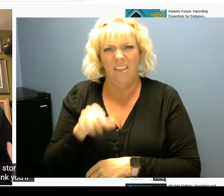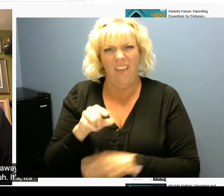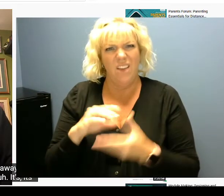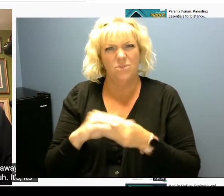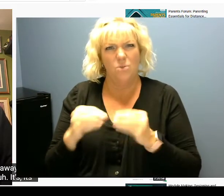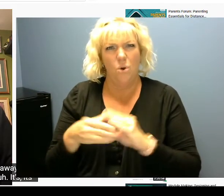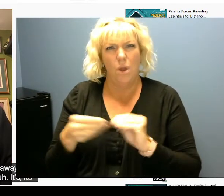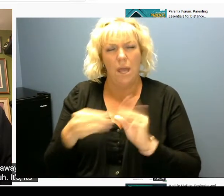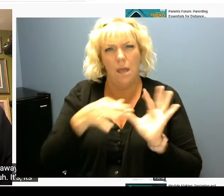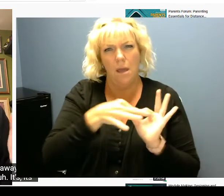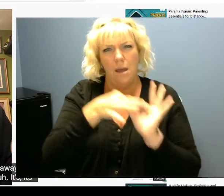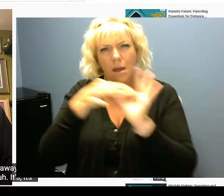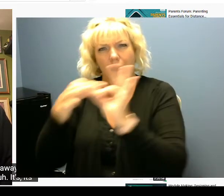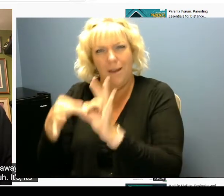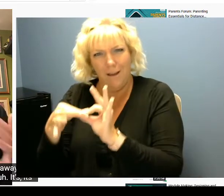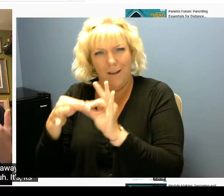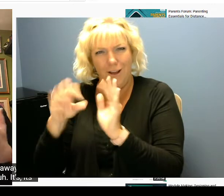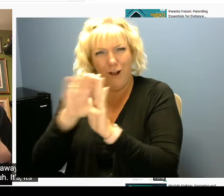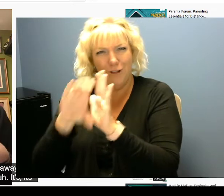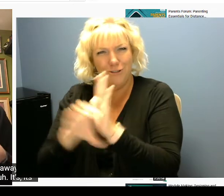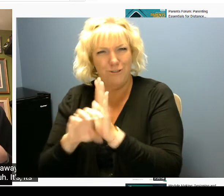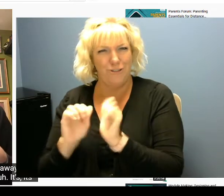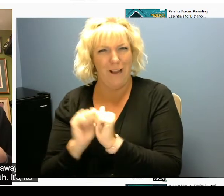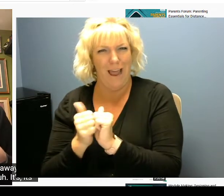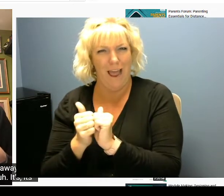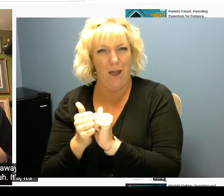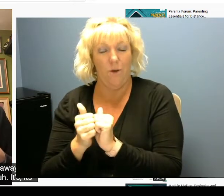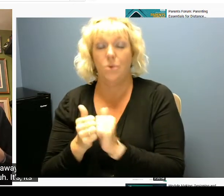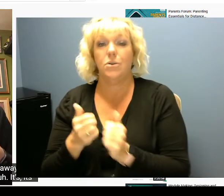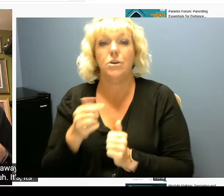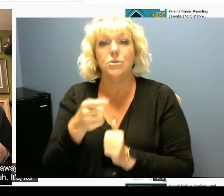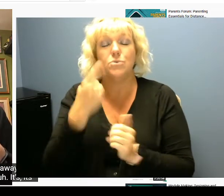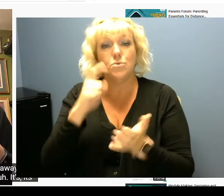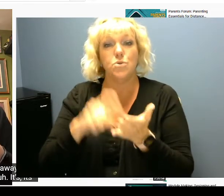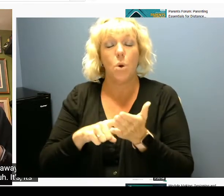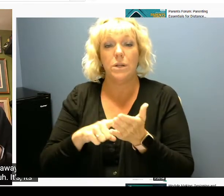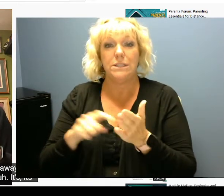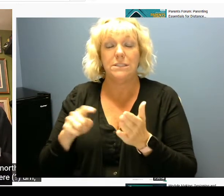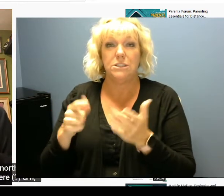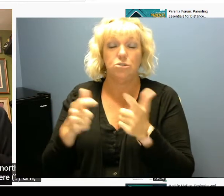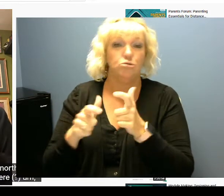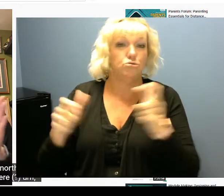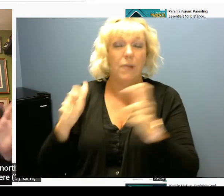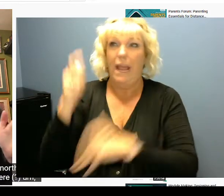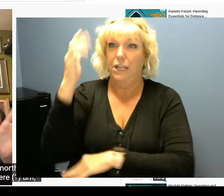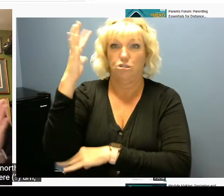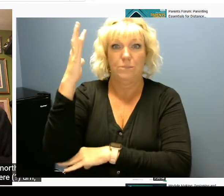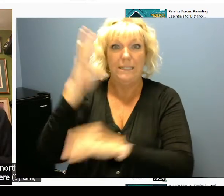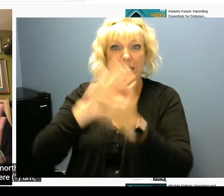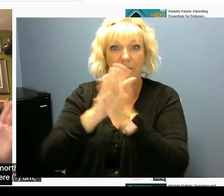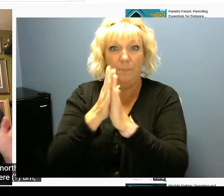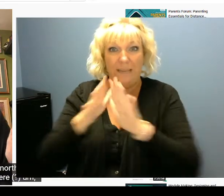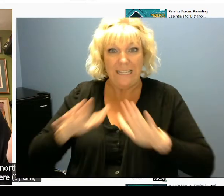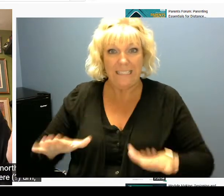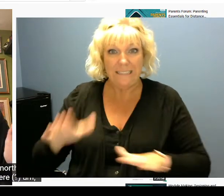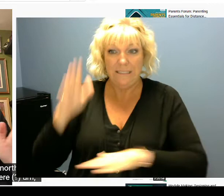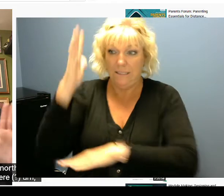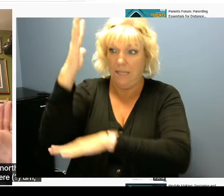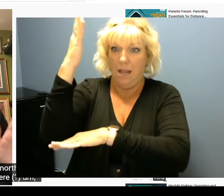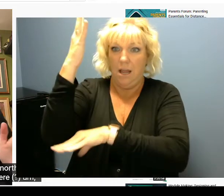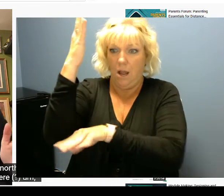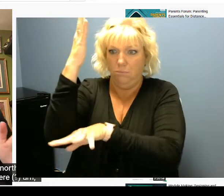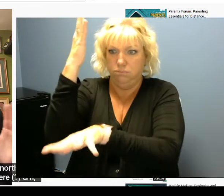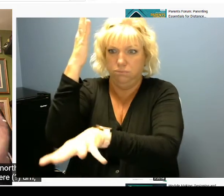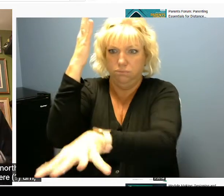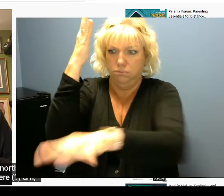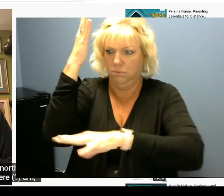think you can see quite a few just right away, right? There's the Great Tree of Peace. Its roots are going, west,